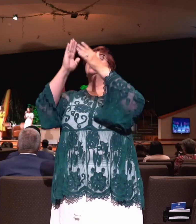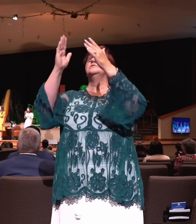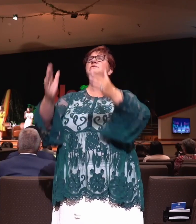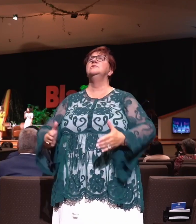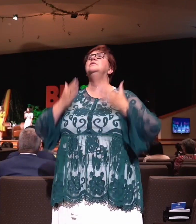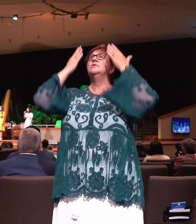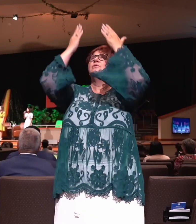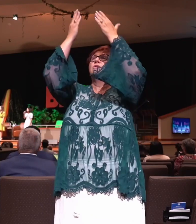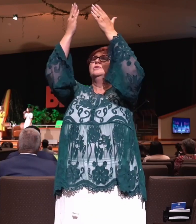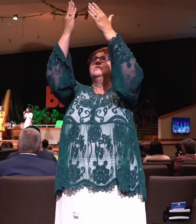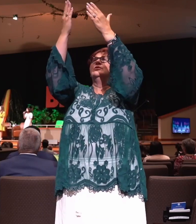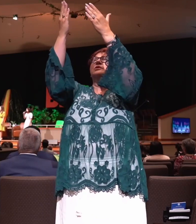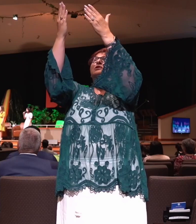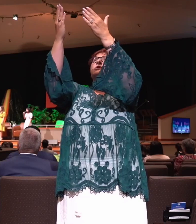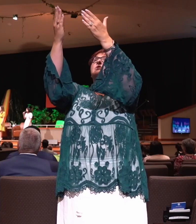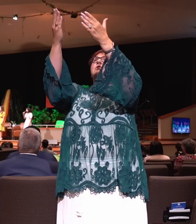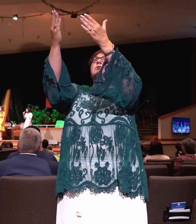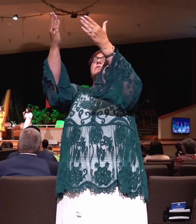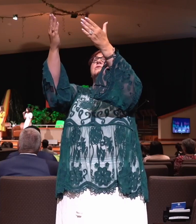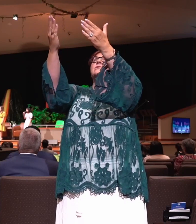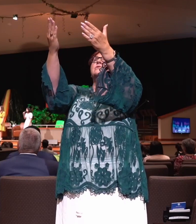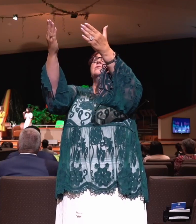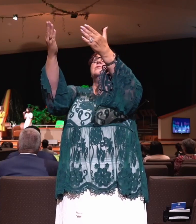praise to you.